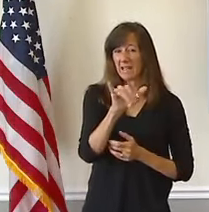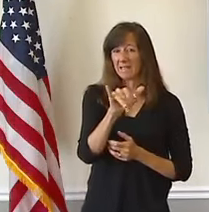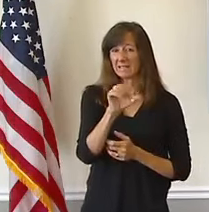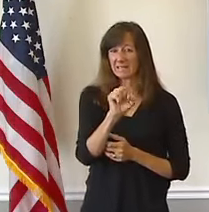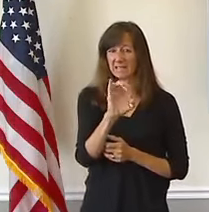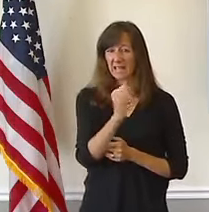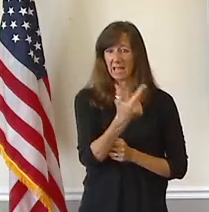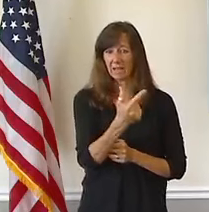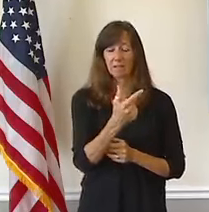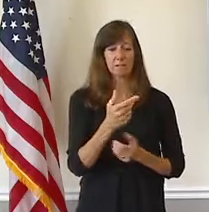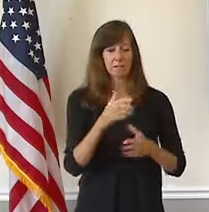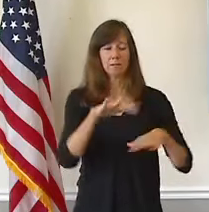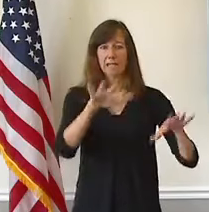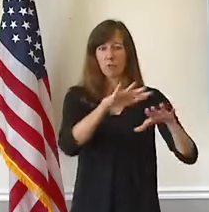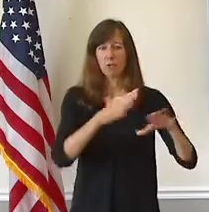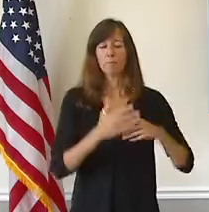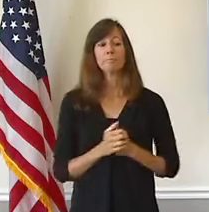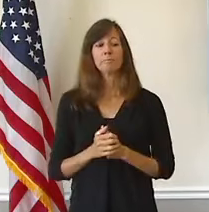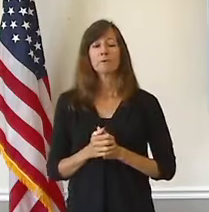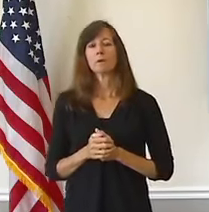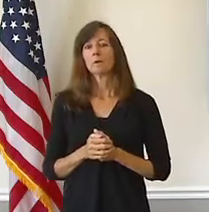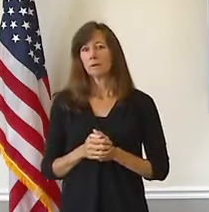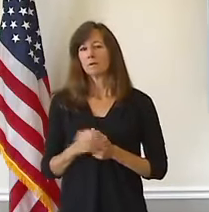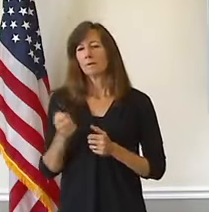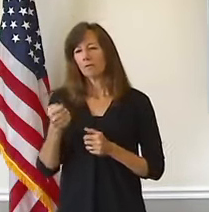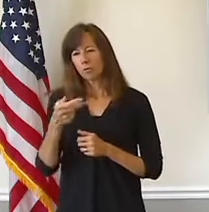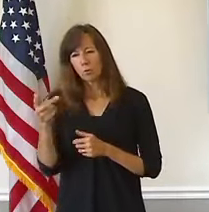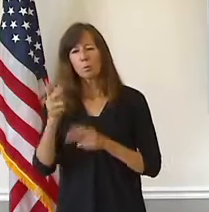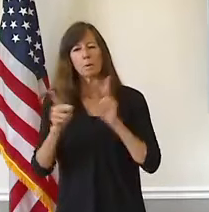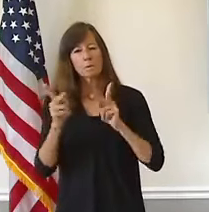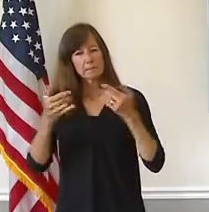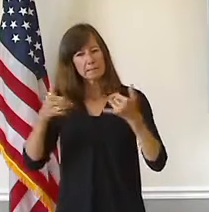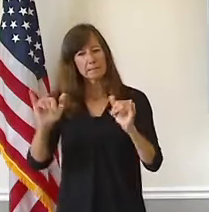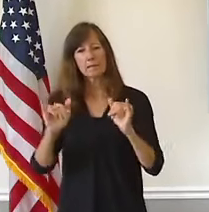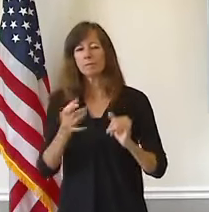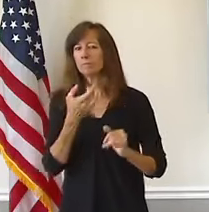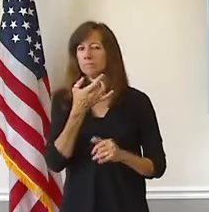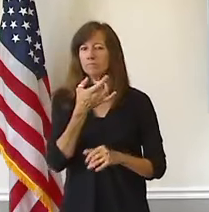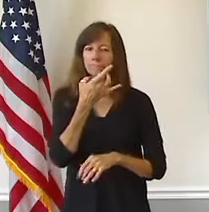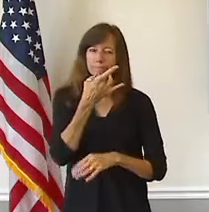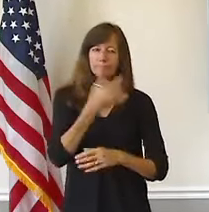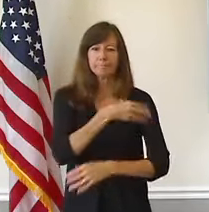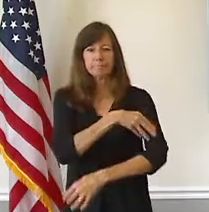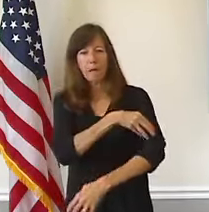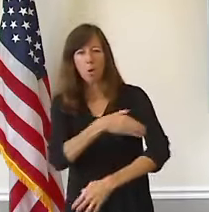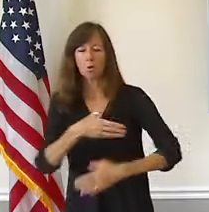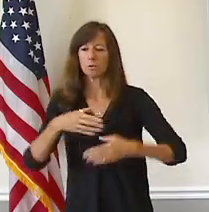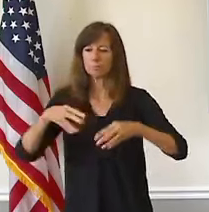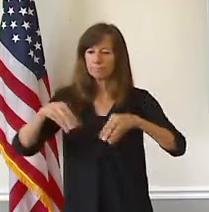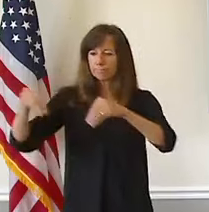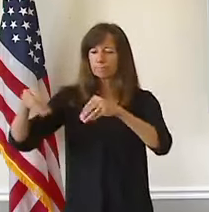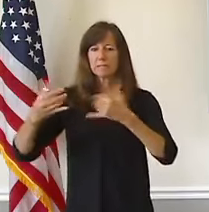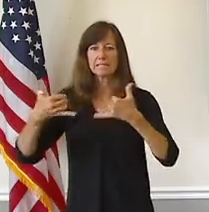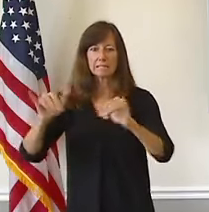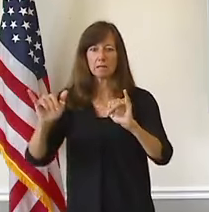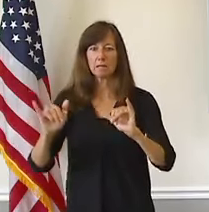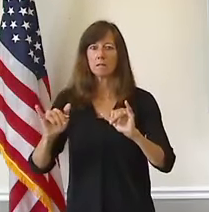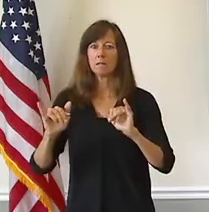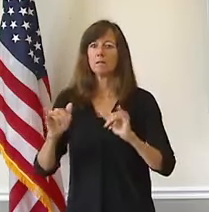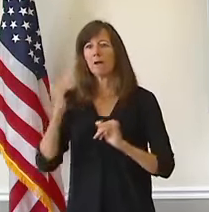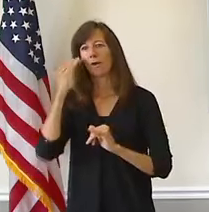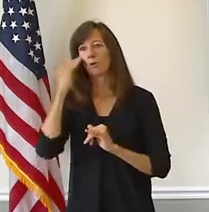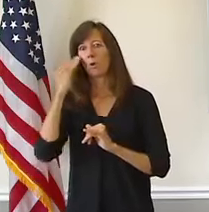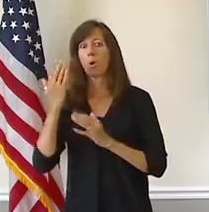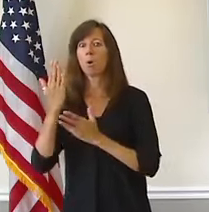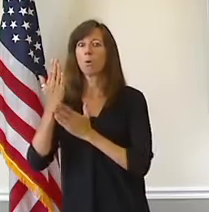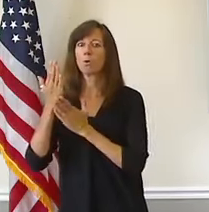So there are still a handful, obviously, that are experiencing power outages. And as, by the way, infrastructure repairs are made, you might be